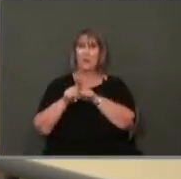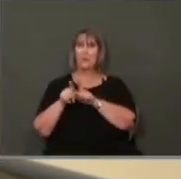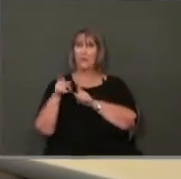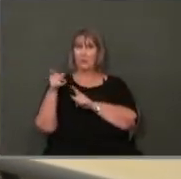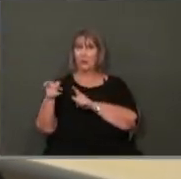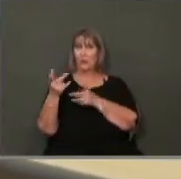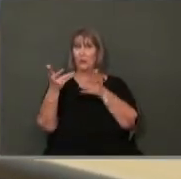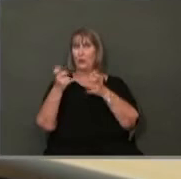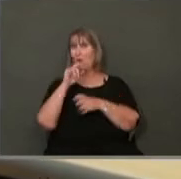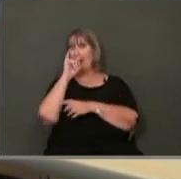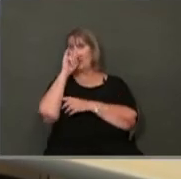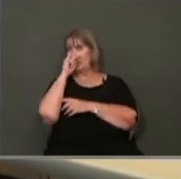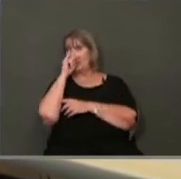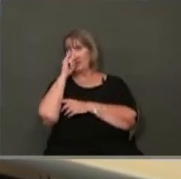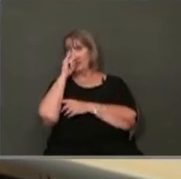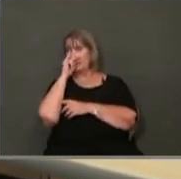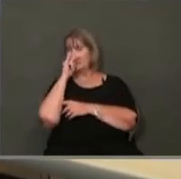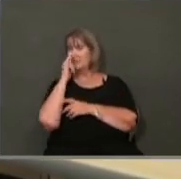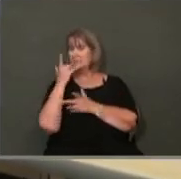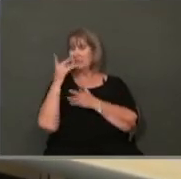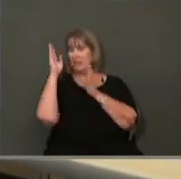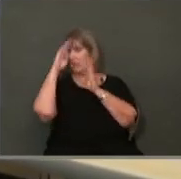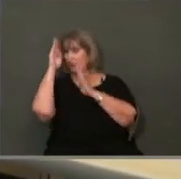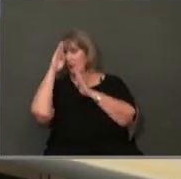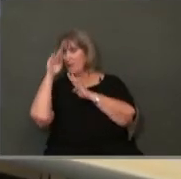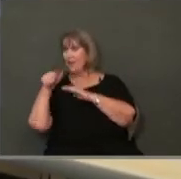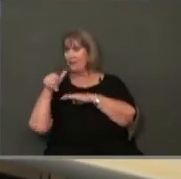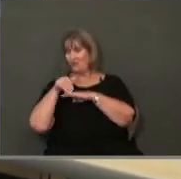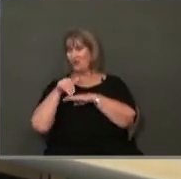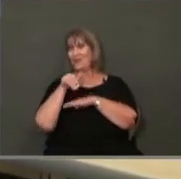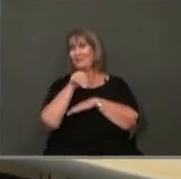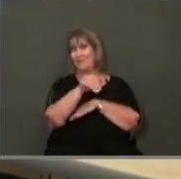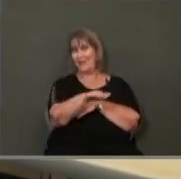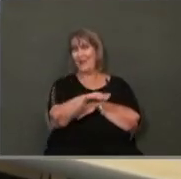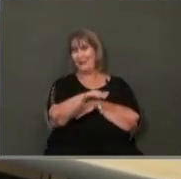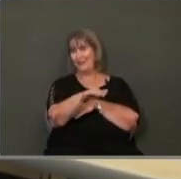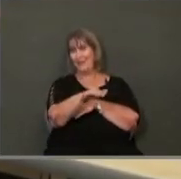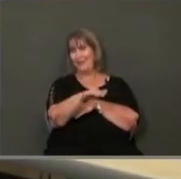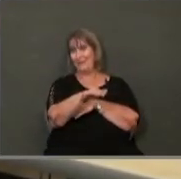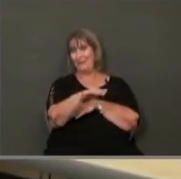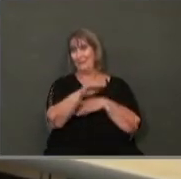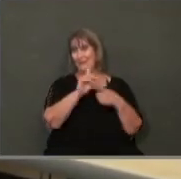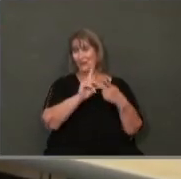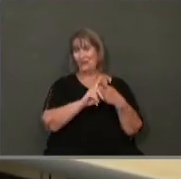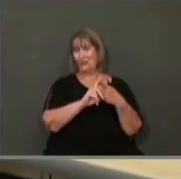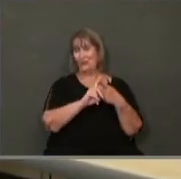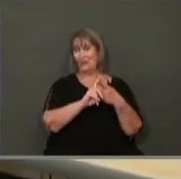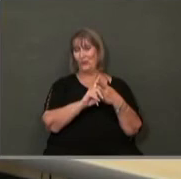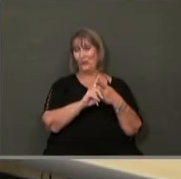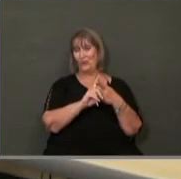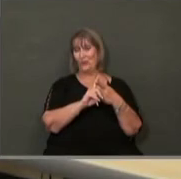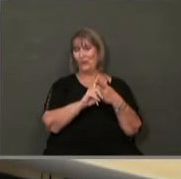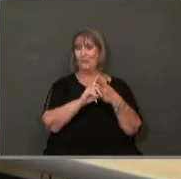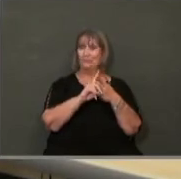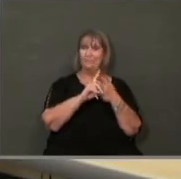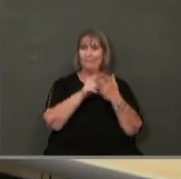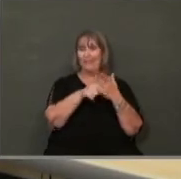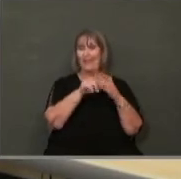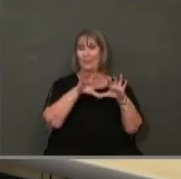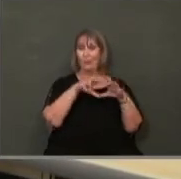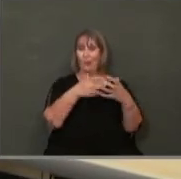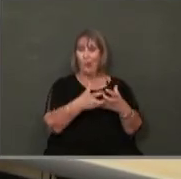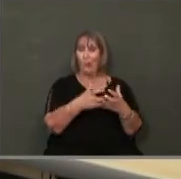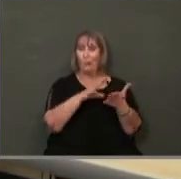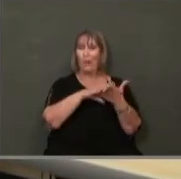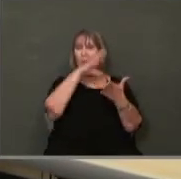kids who may be in trouble, right, and they find an alternative way of getting some leadership development. It's not